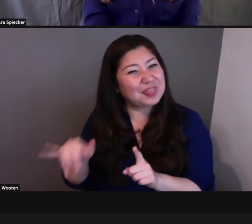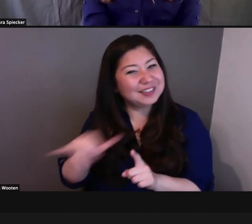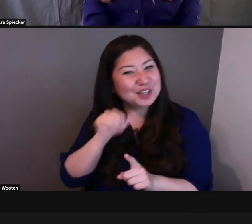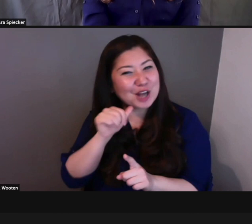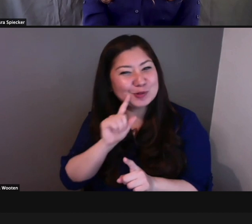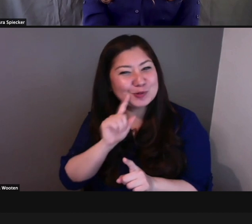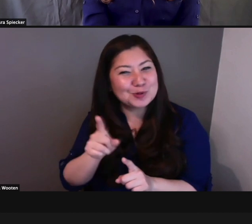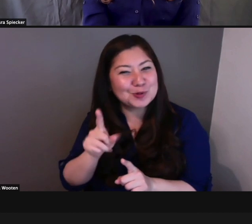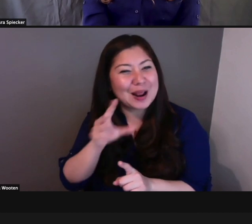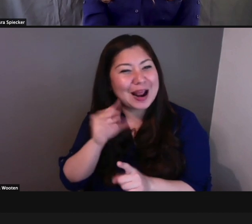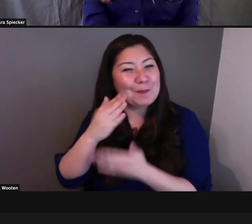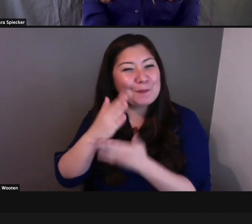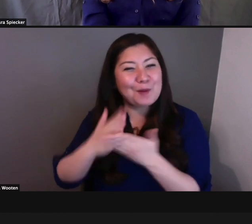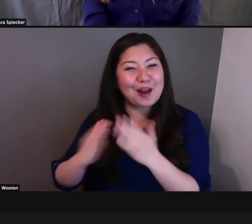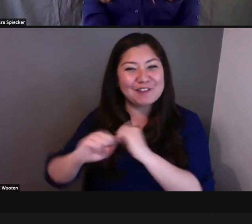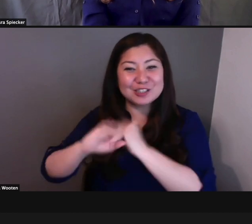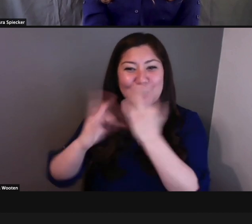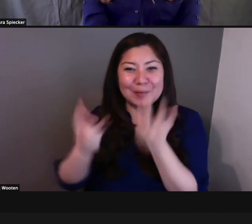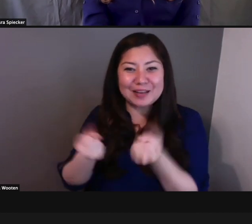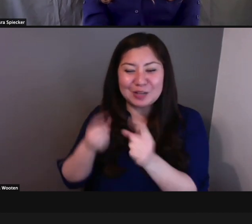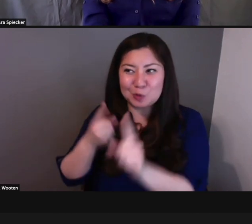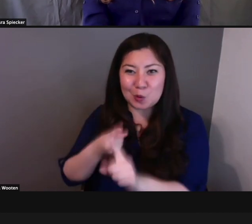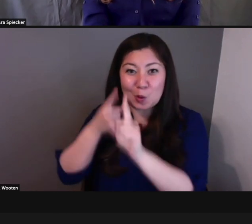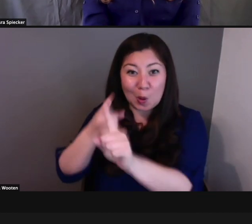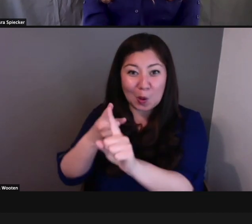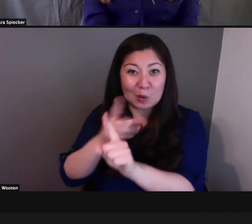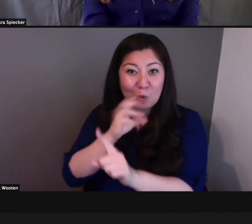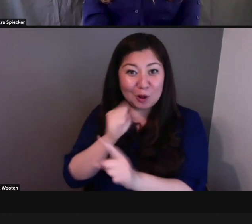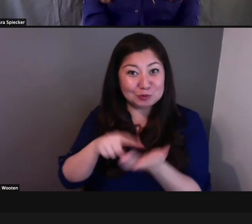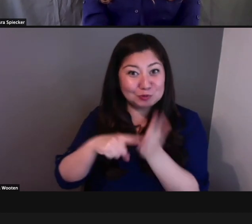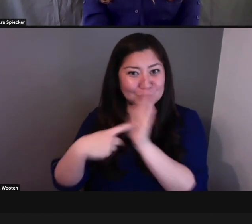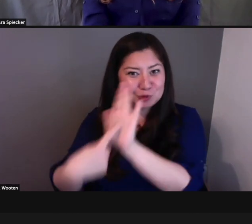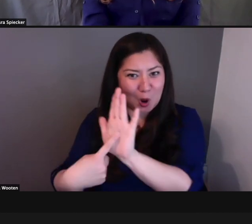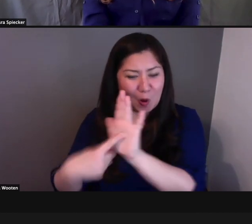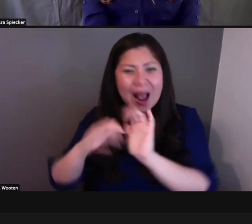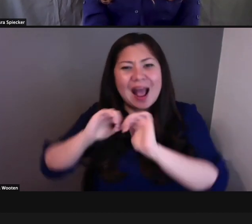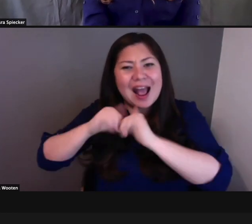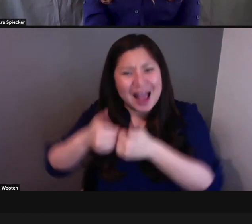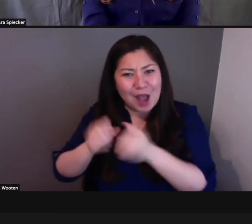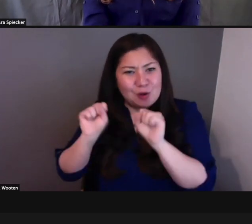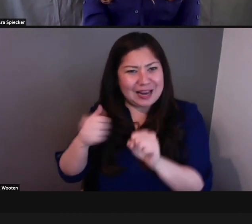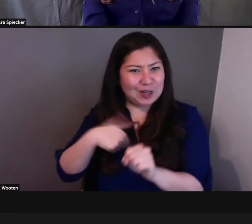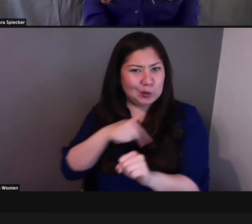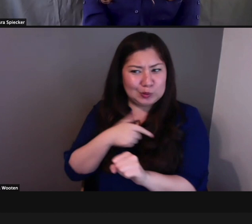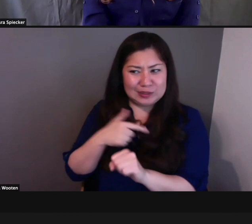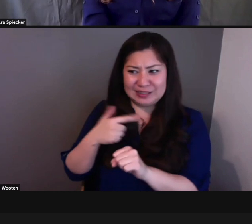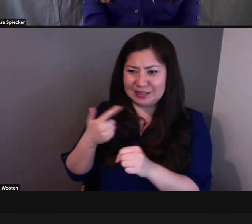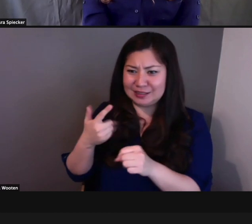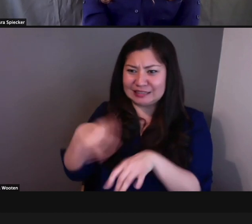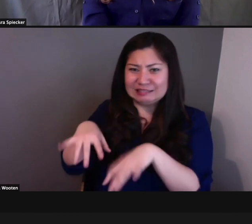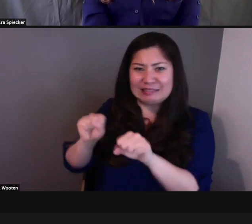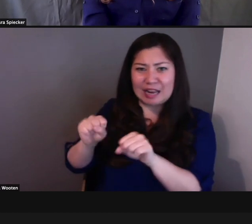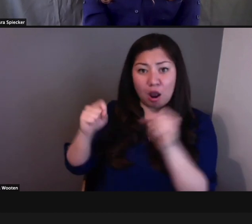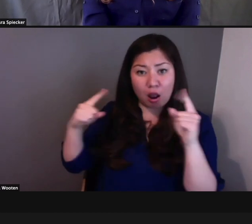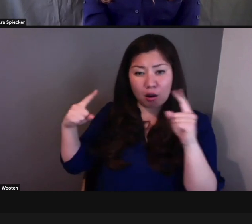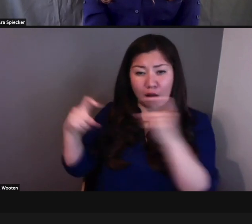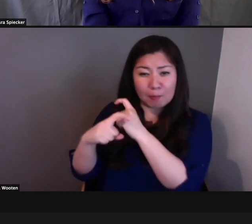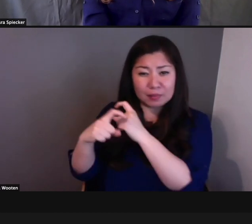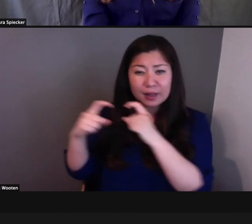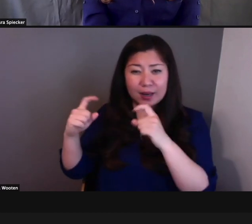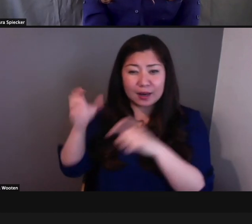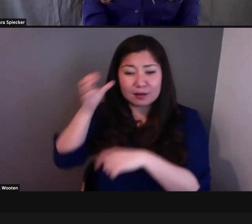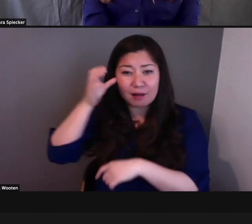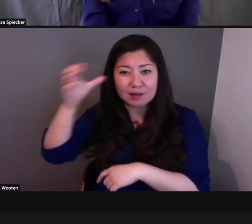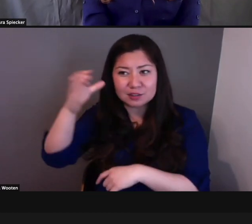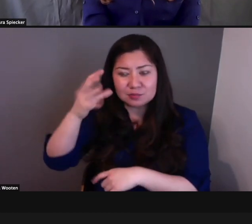is also sometimes intrusive in ASL. So it's processing two languages at the same time, which is very